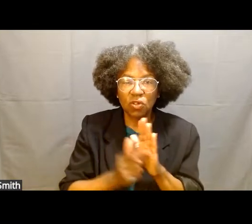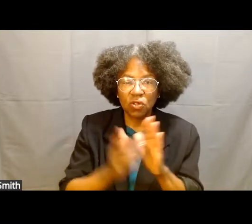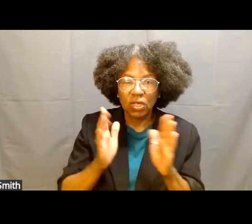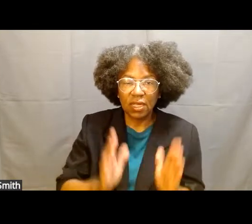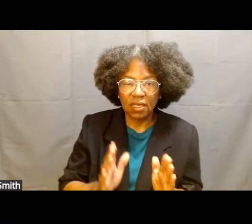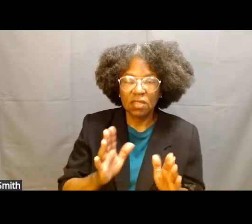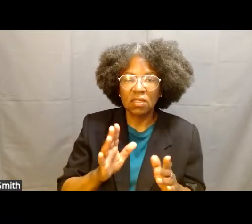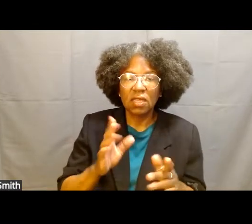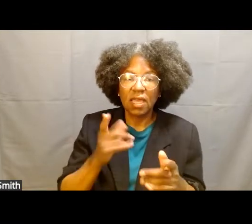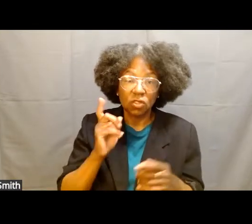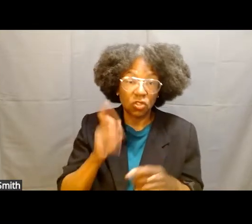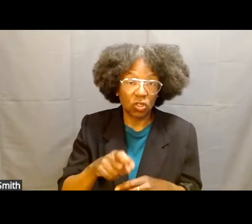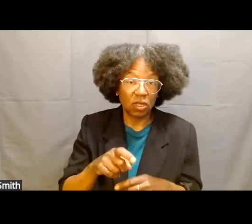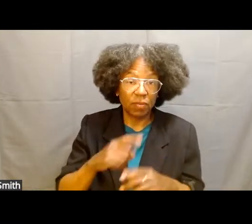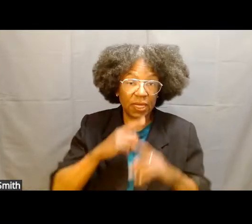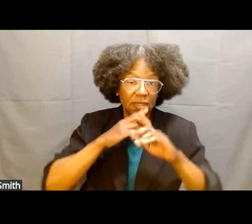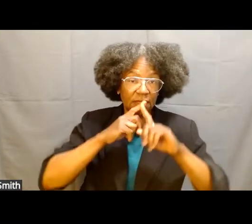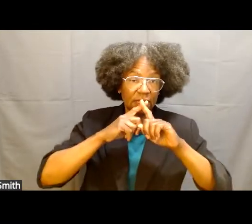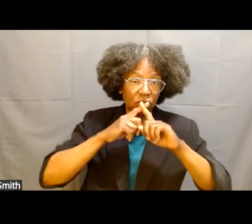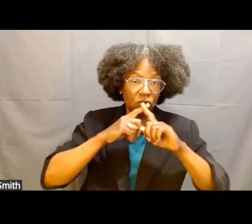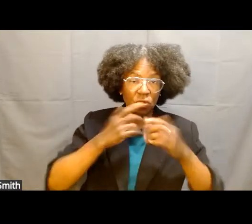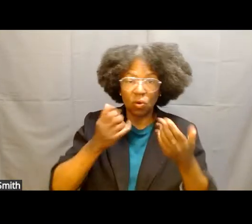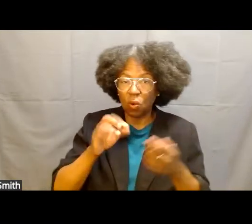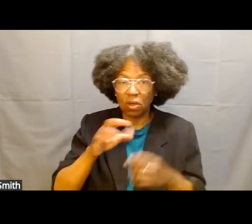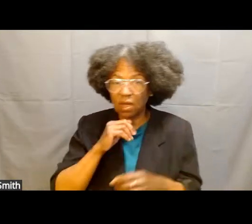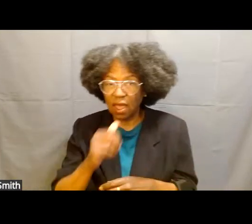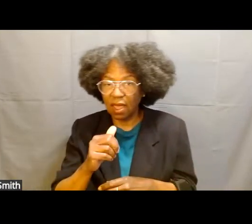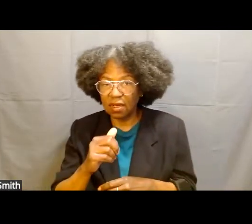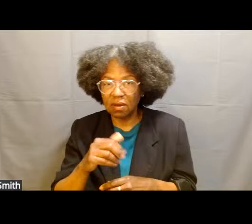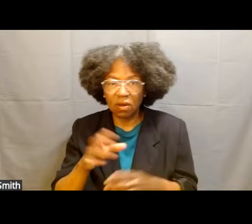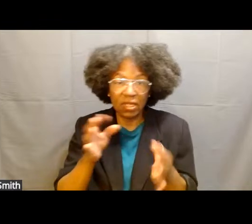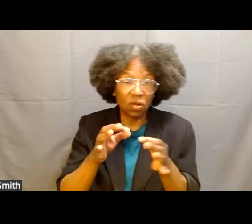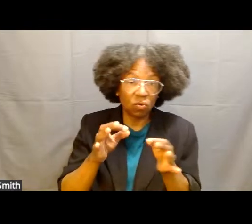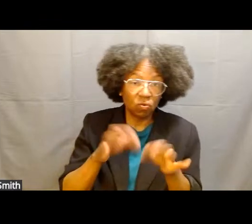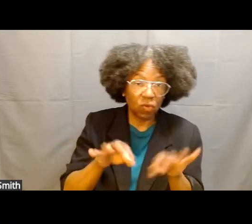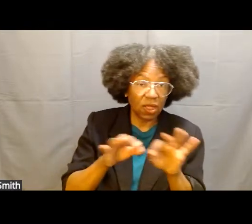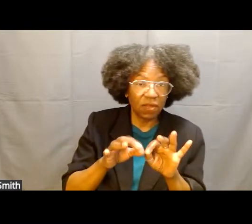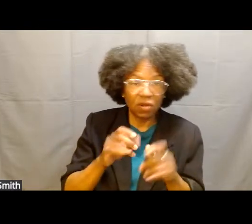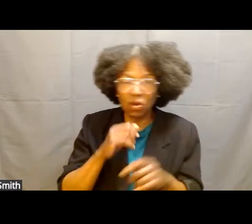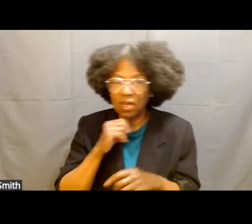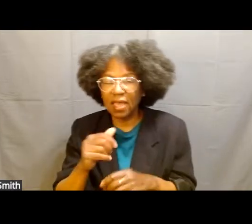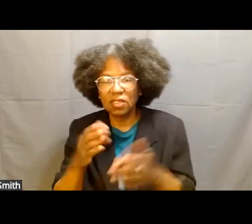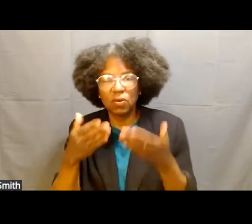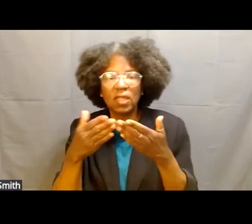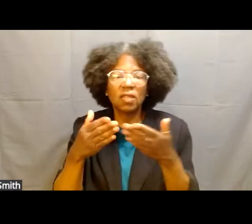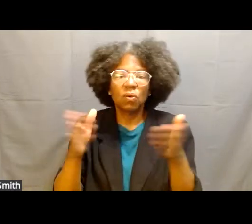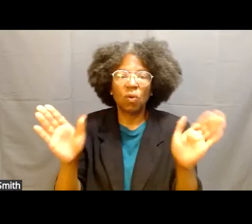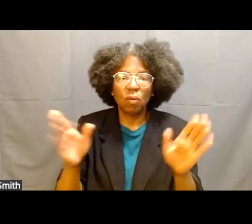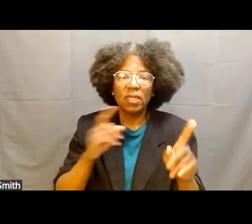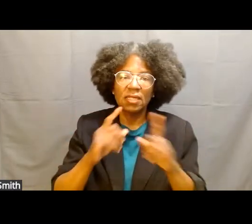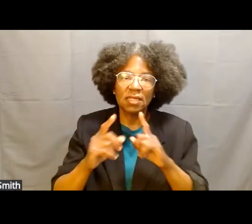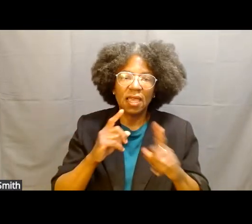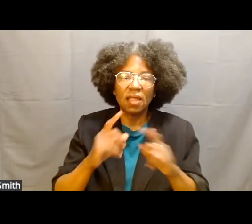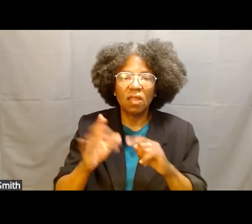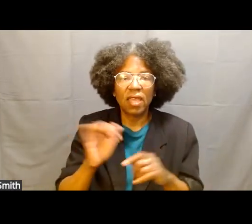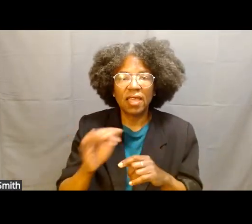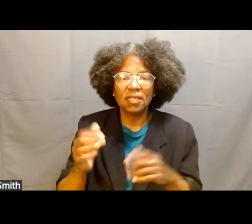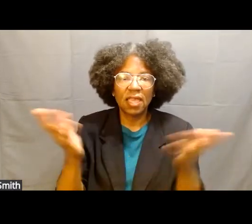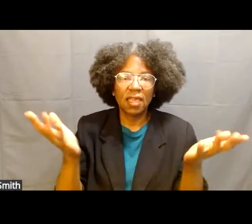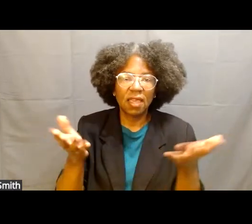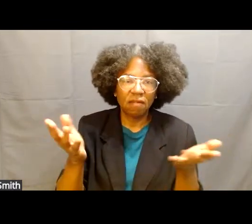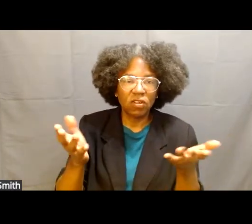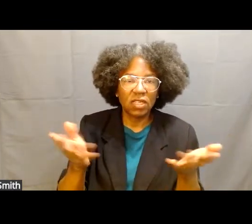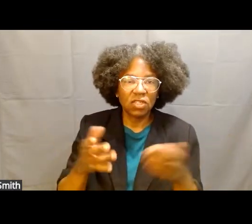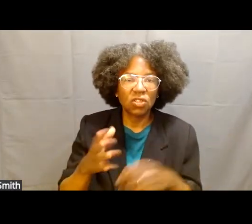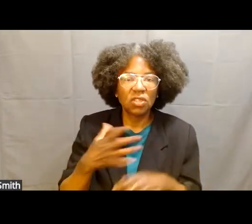censure or there should not, or is it relevant or is it not? So I want to open this dialogue as a conversation. I'd like that on one of